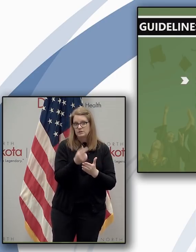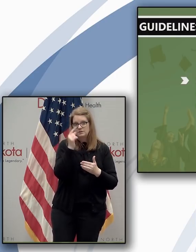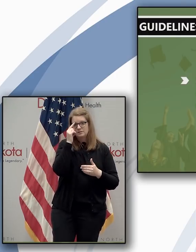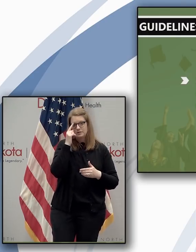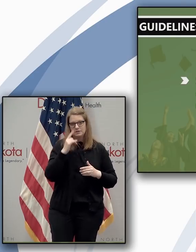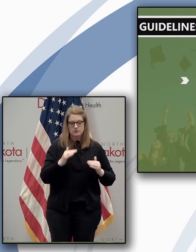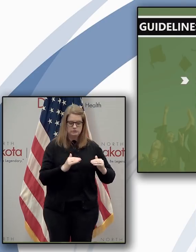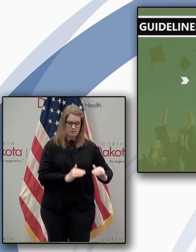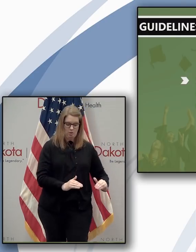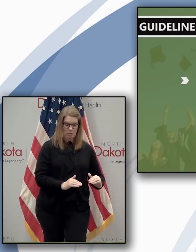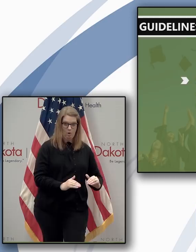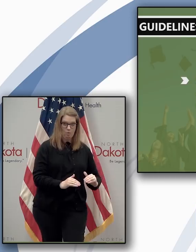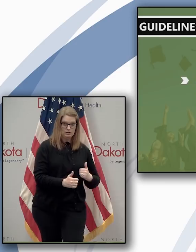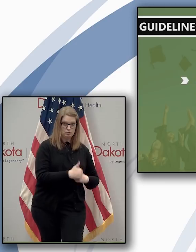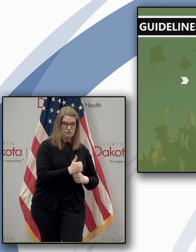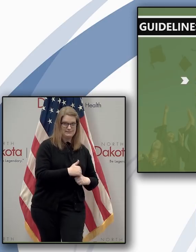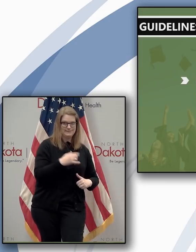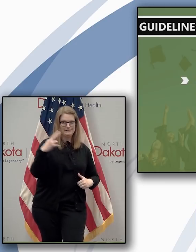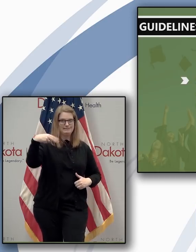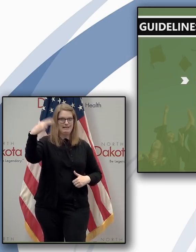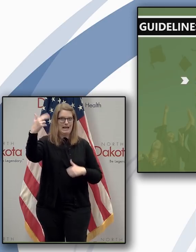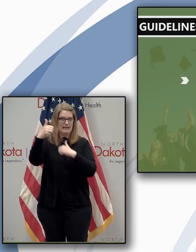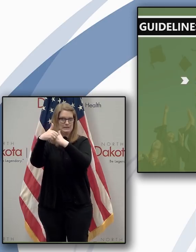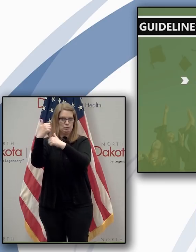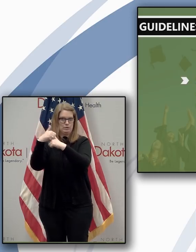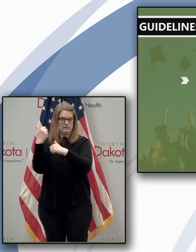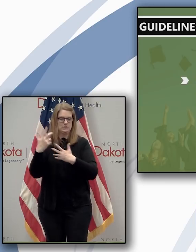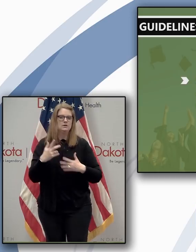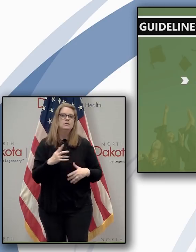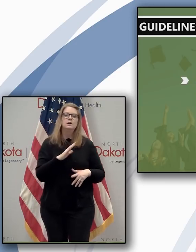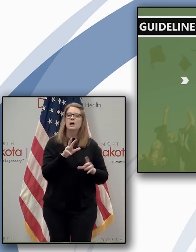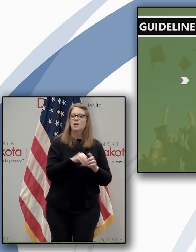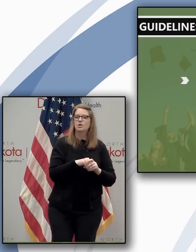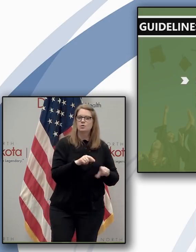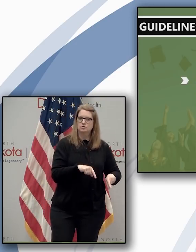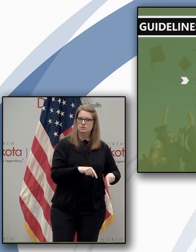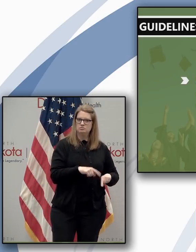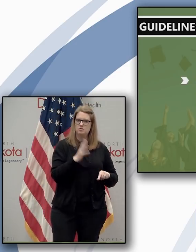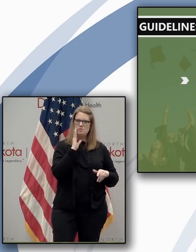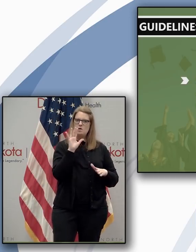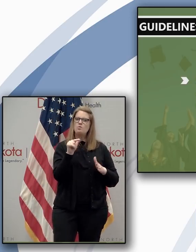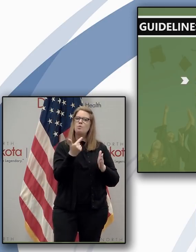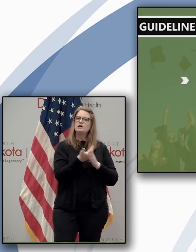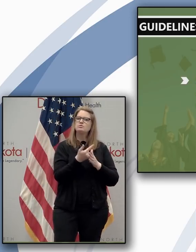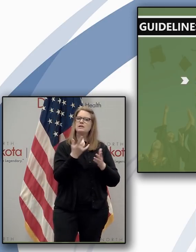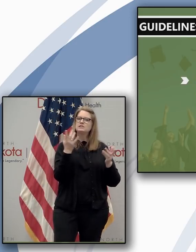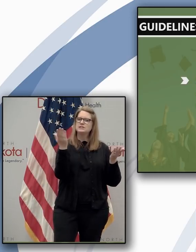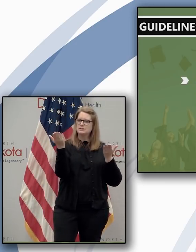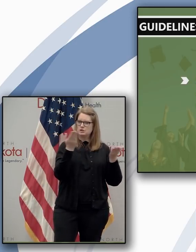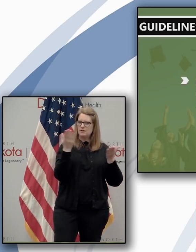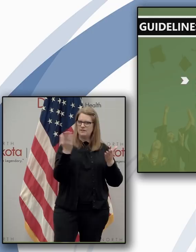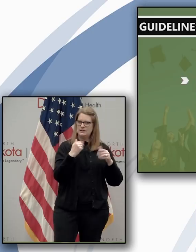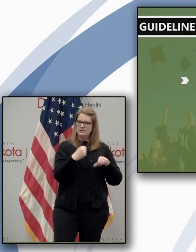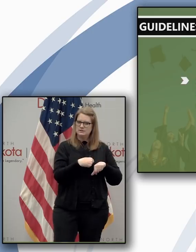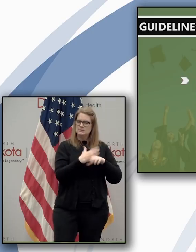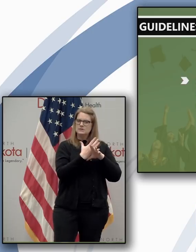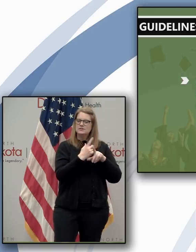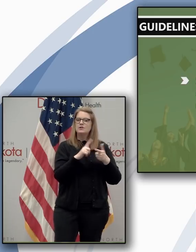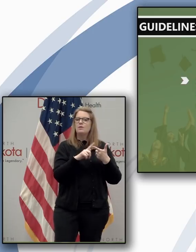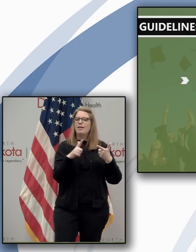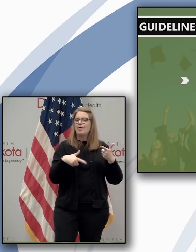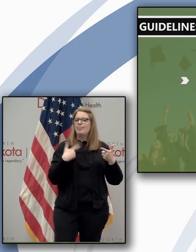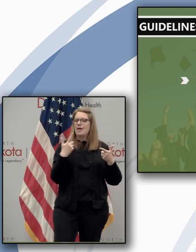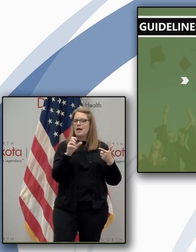the lowest risk to the highest risk. They include a virtual graduation ceremony, a live stream